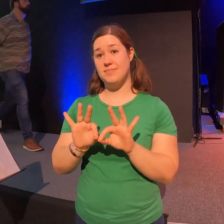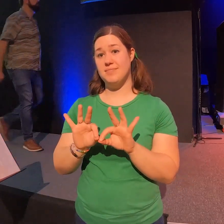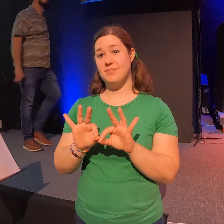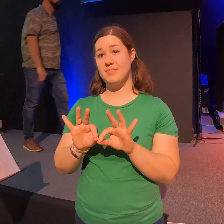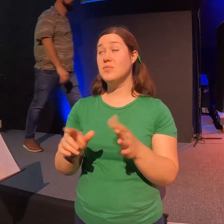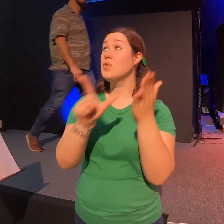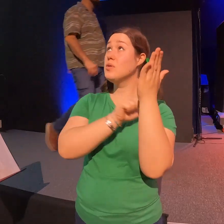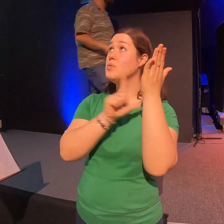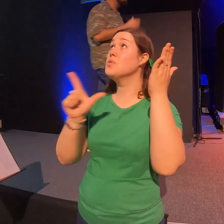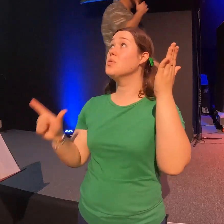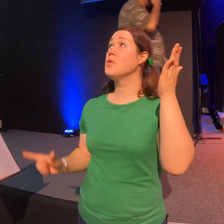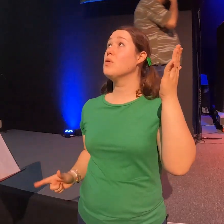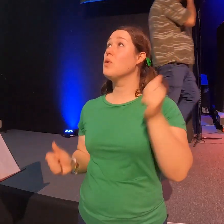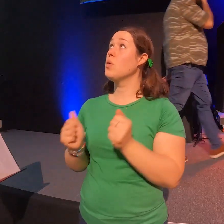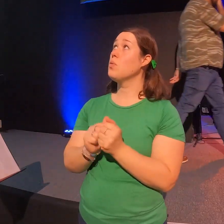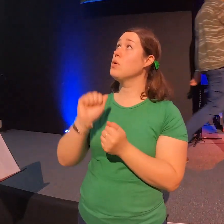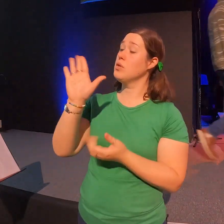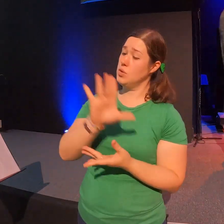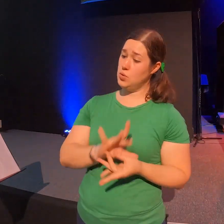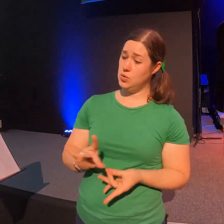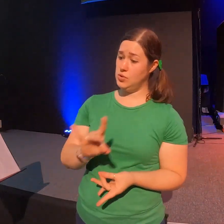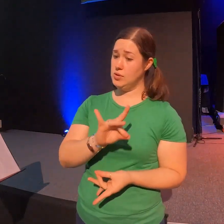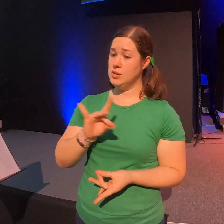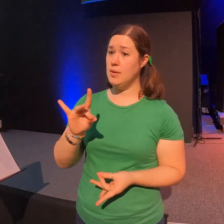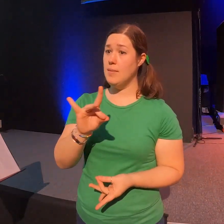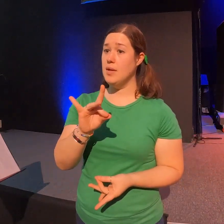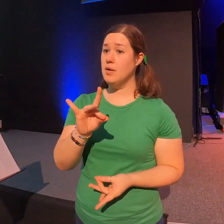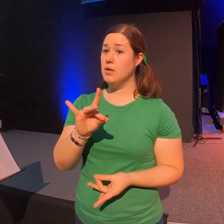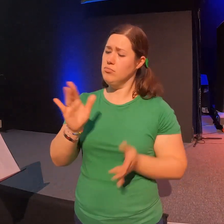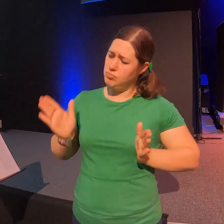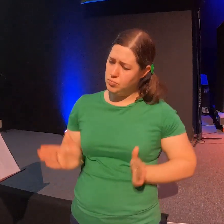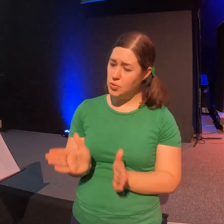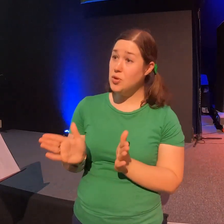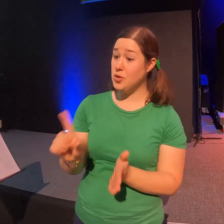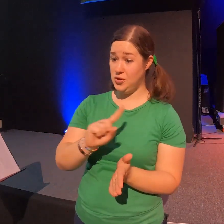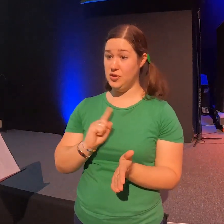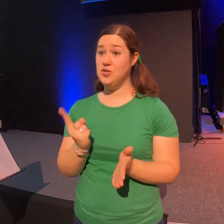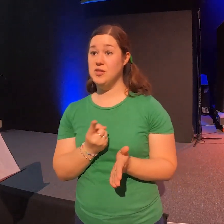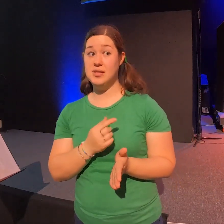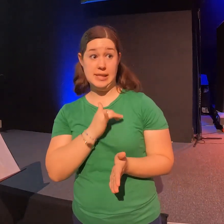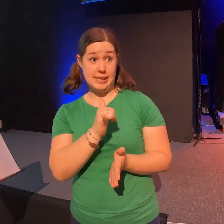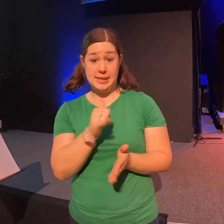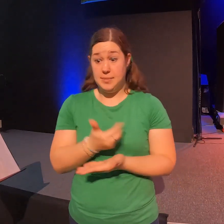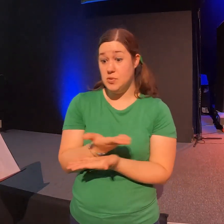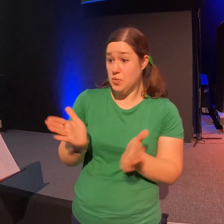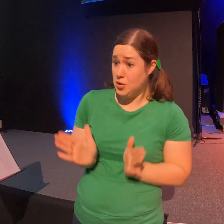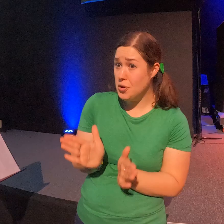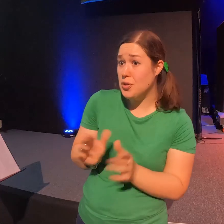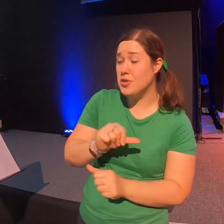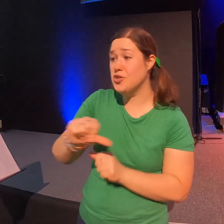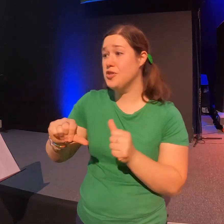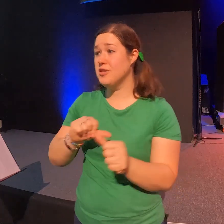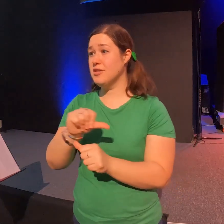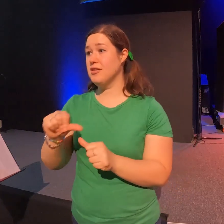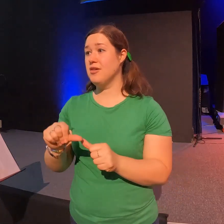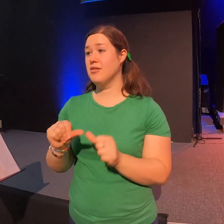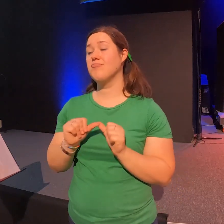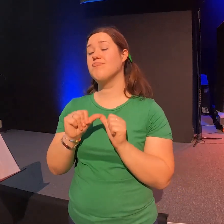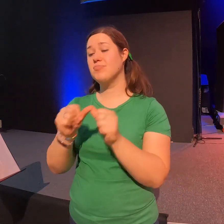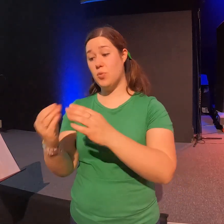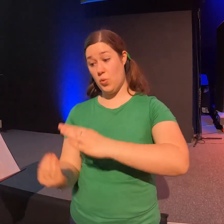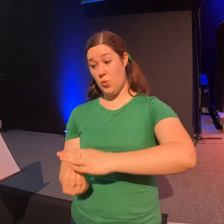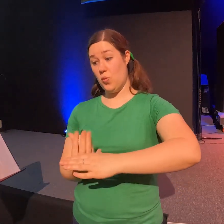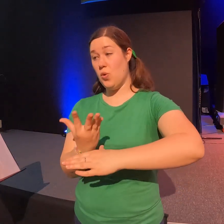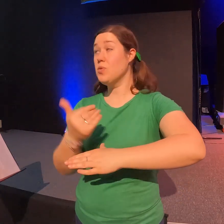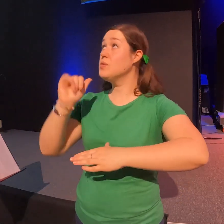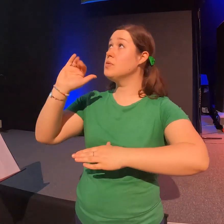So, Lord, indeed, by your Spirit, spur us on as we spur one another on to continue to be active and grow as part of your